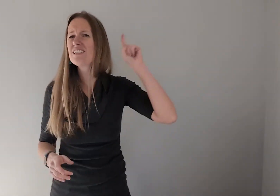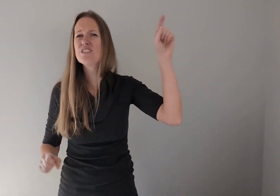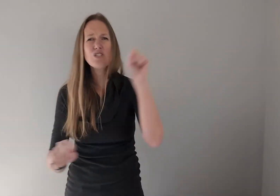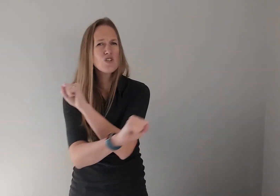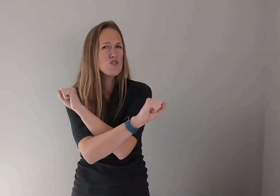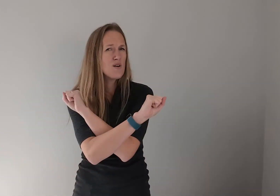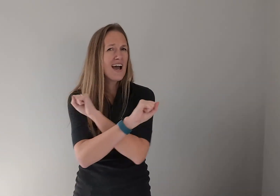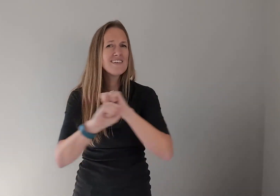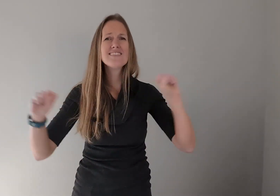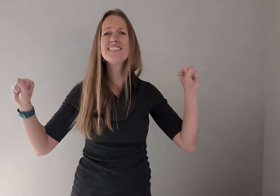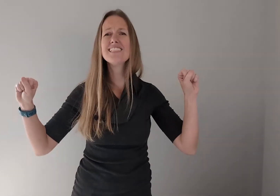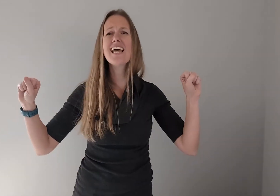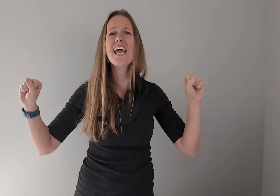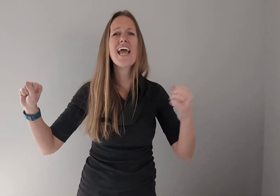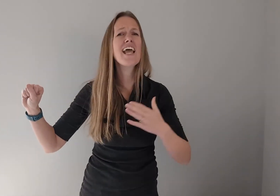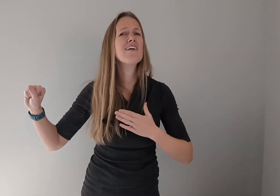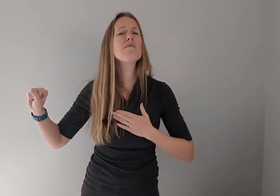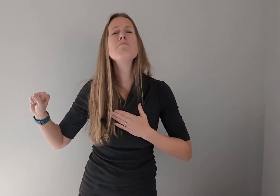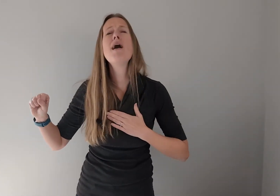You have saved my